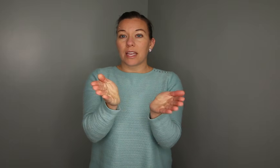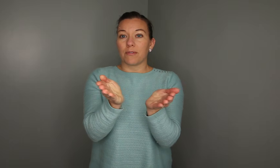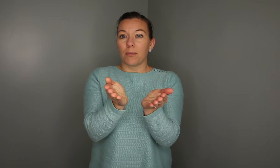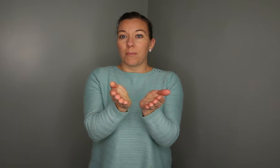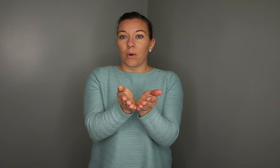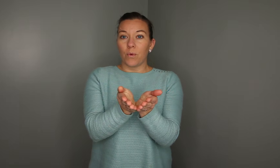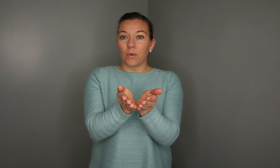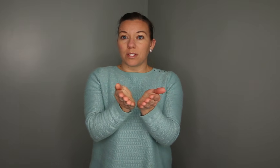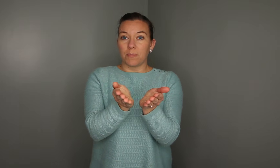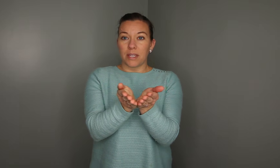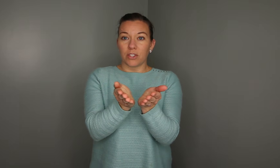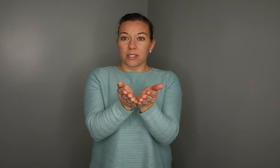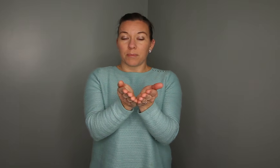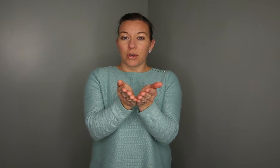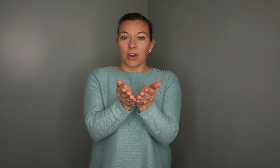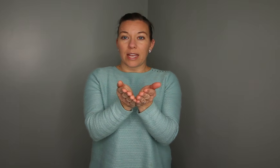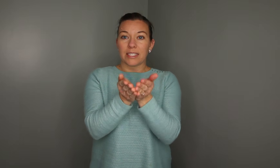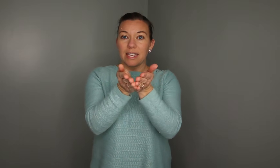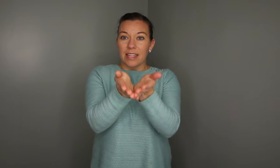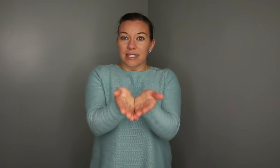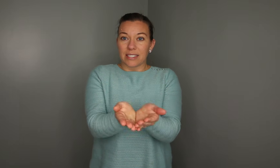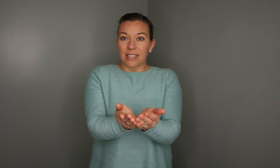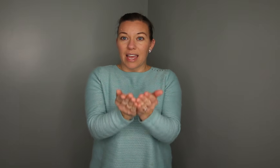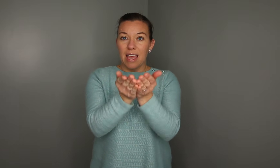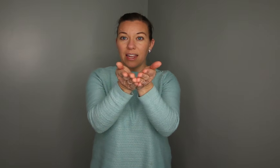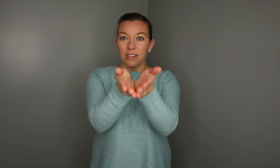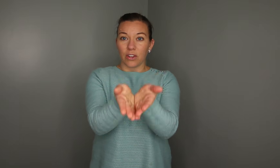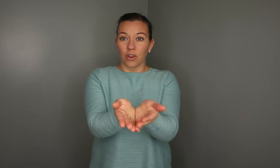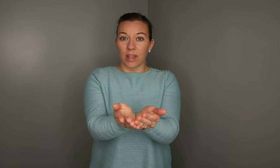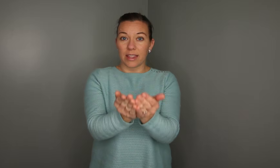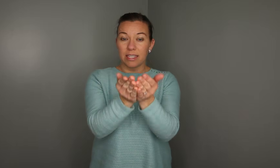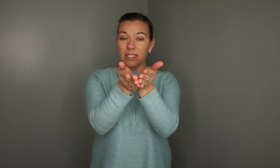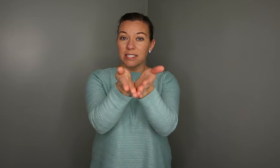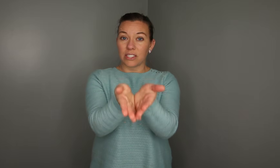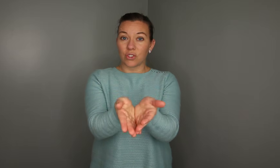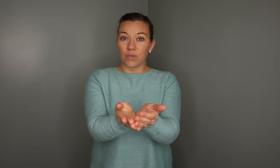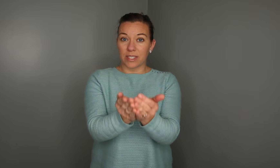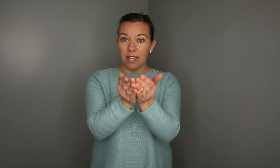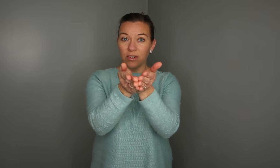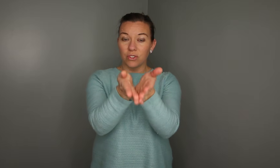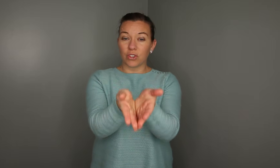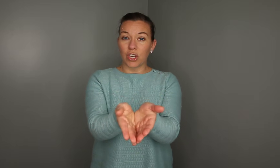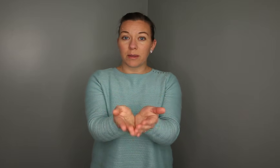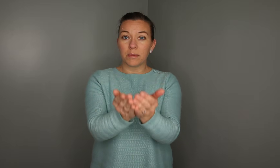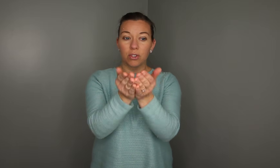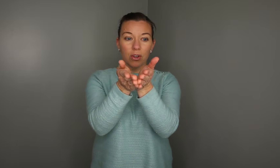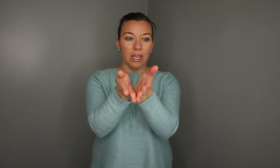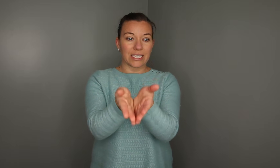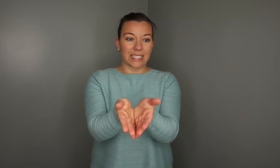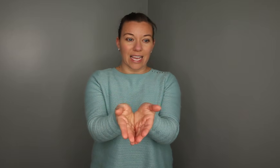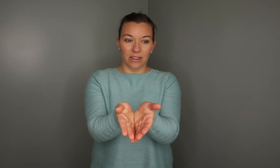for boat would to be just to put your hands like this and go like this. This is to sail. So James Cook